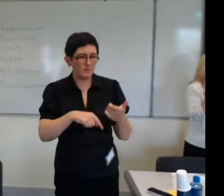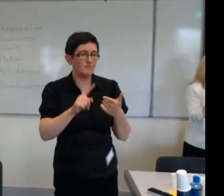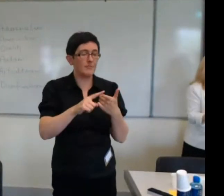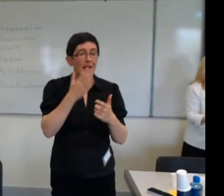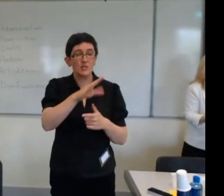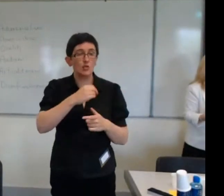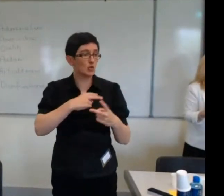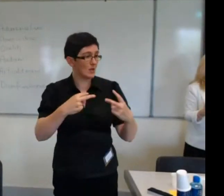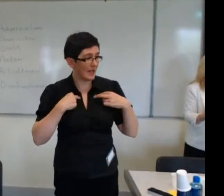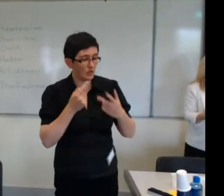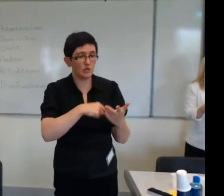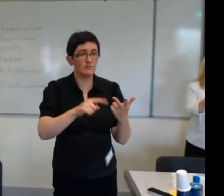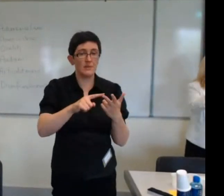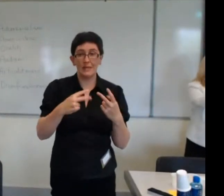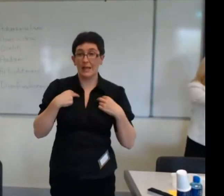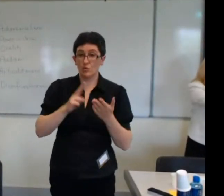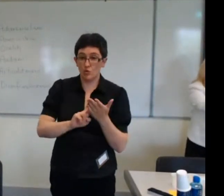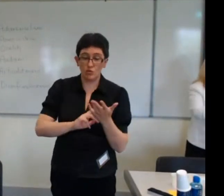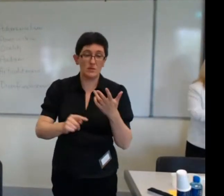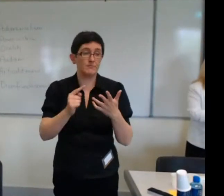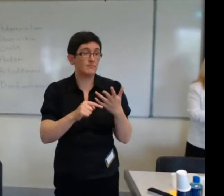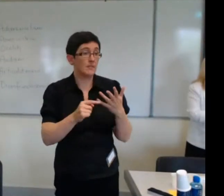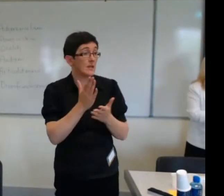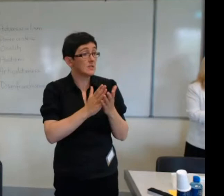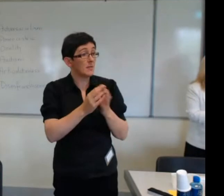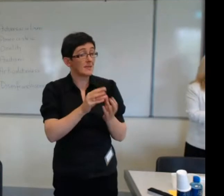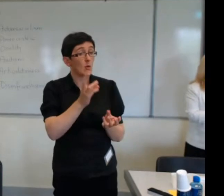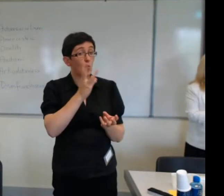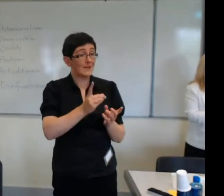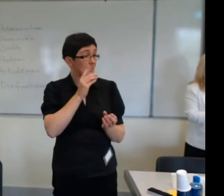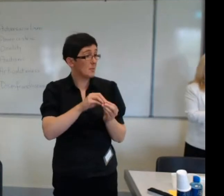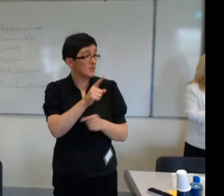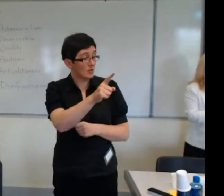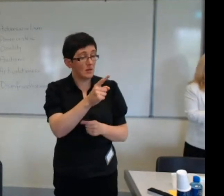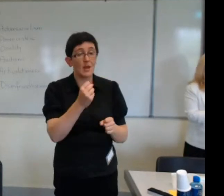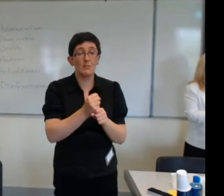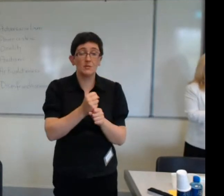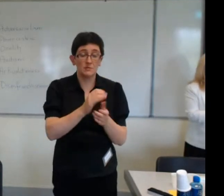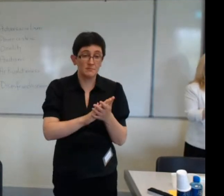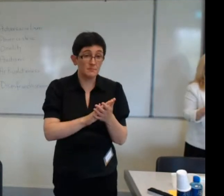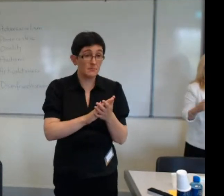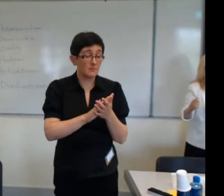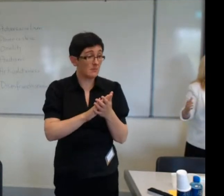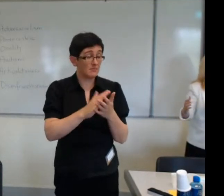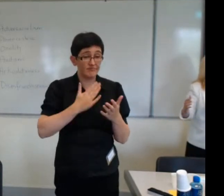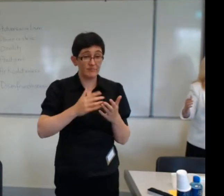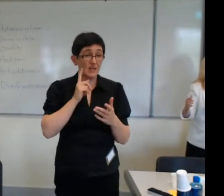to language and language use, and some of the things that Willie has said around the complete disenfranchisement of